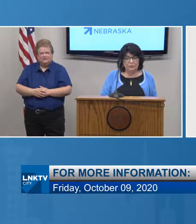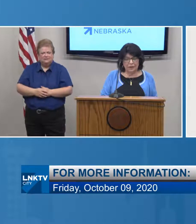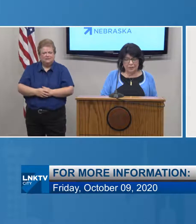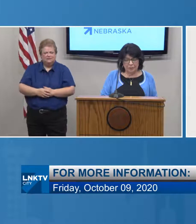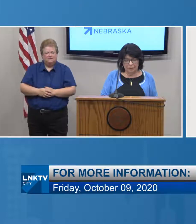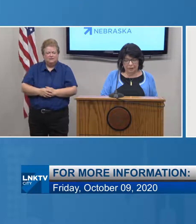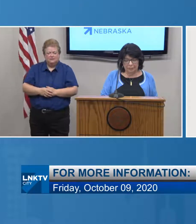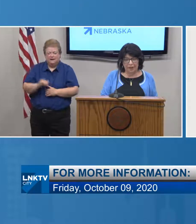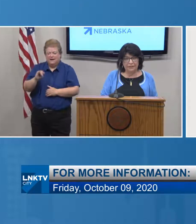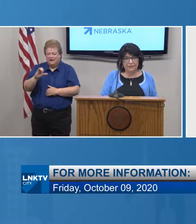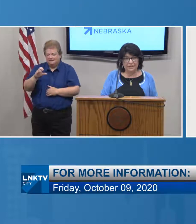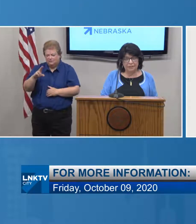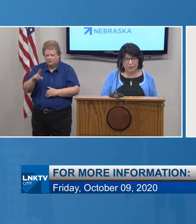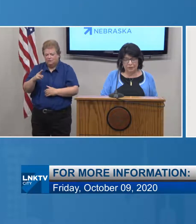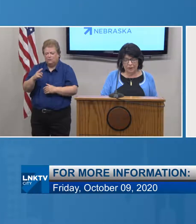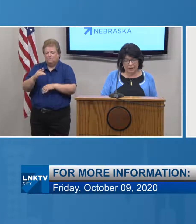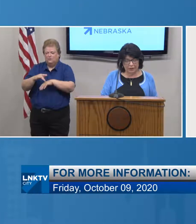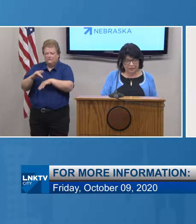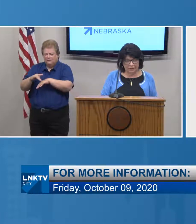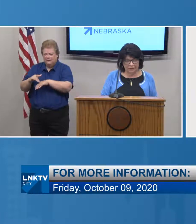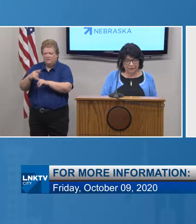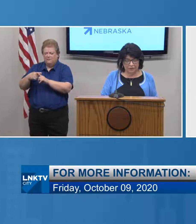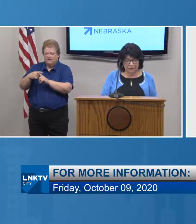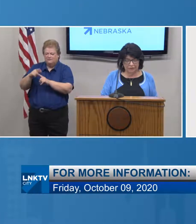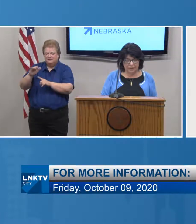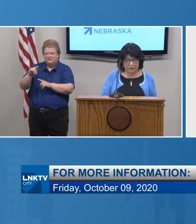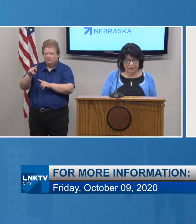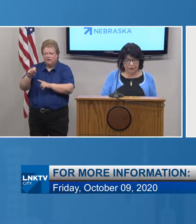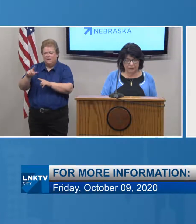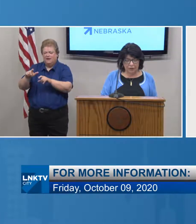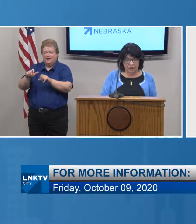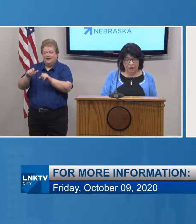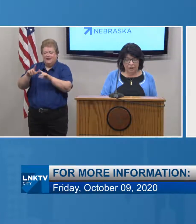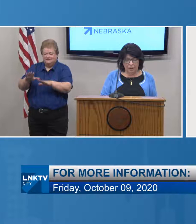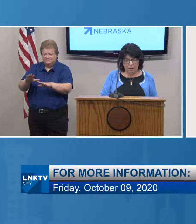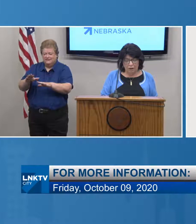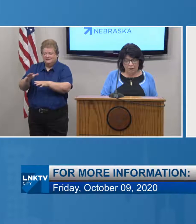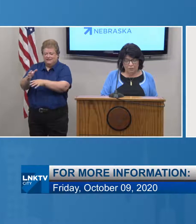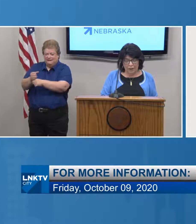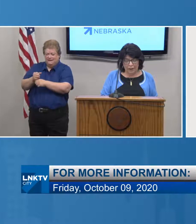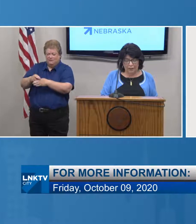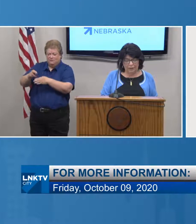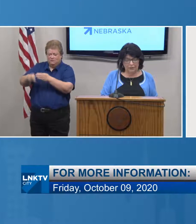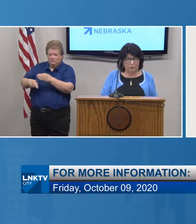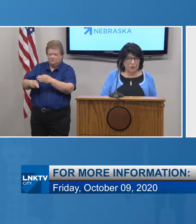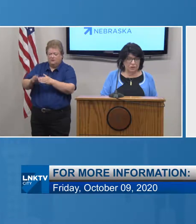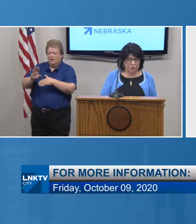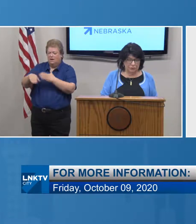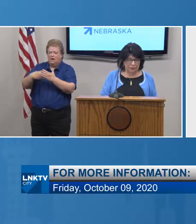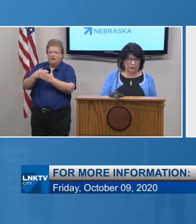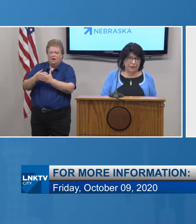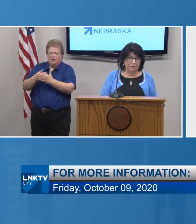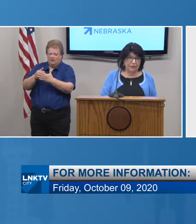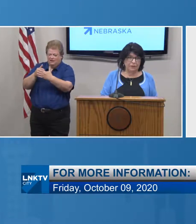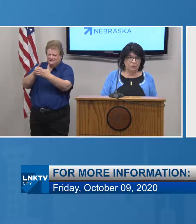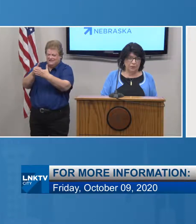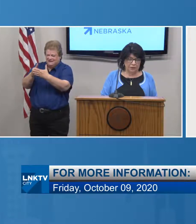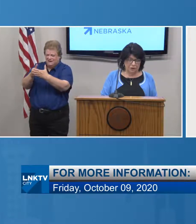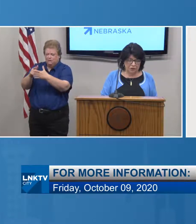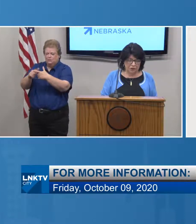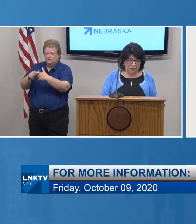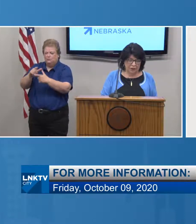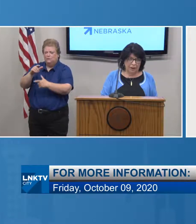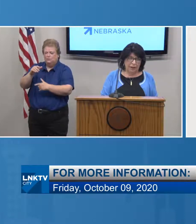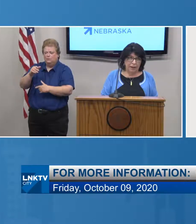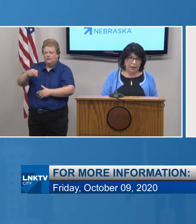ICU availability, positivity rate, and testing turnaround time are all right on the threshold of elevated